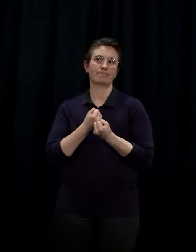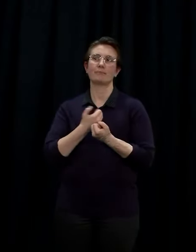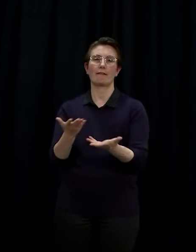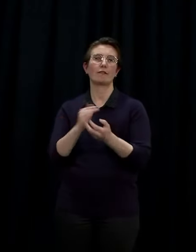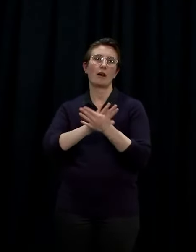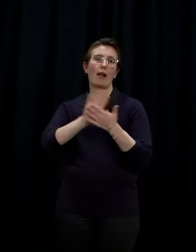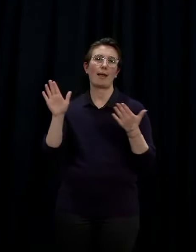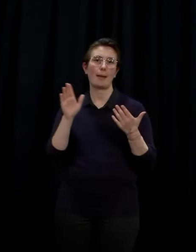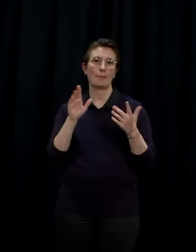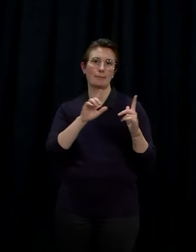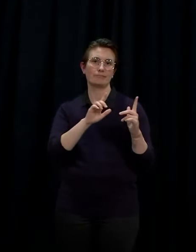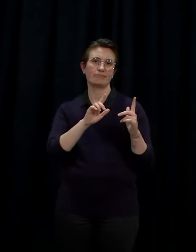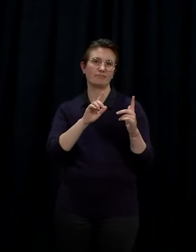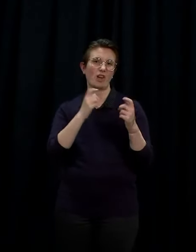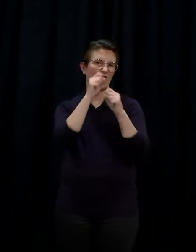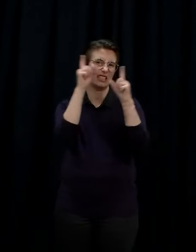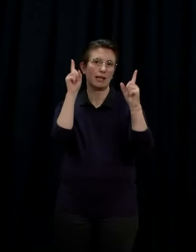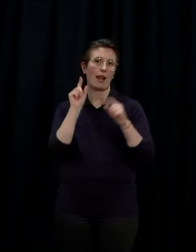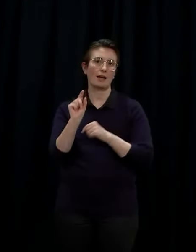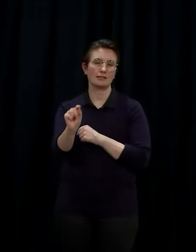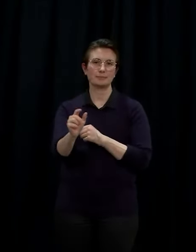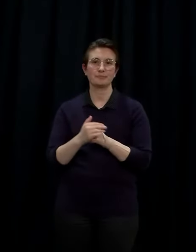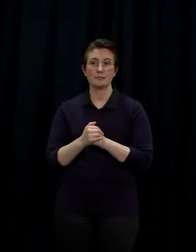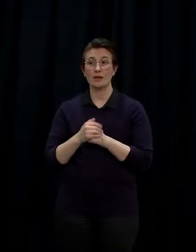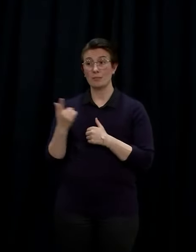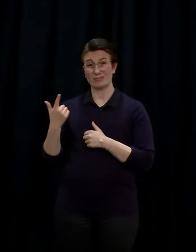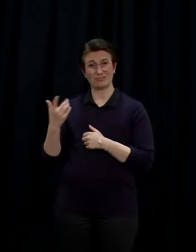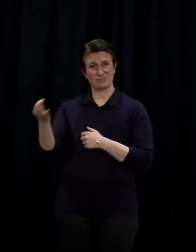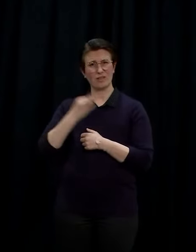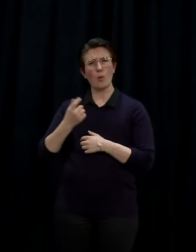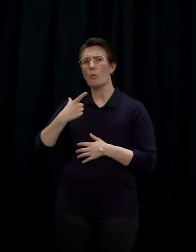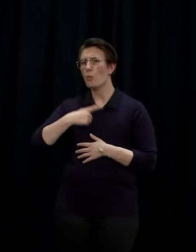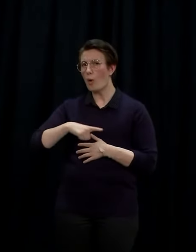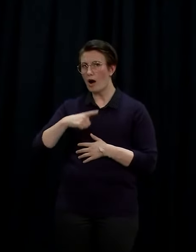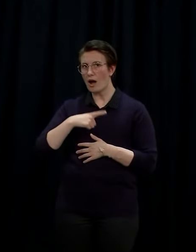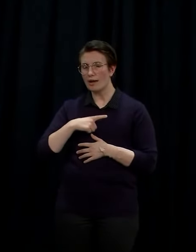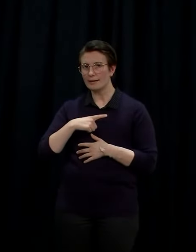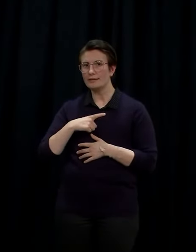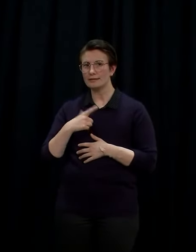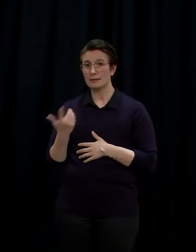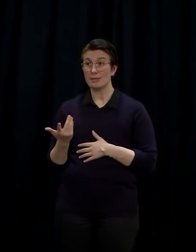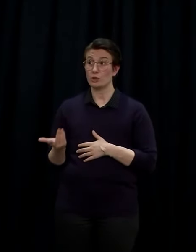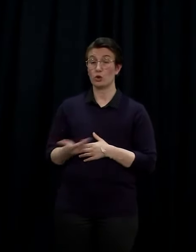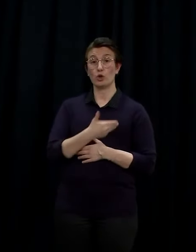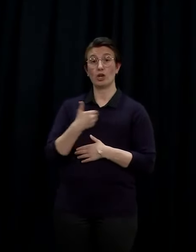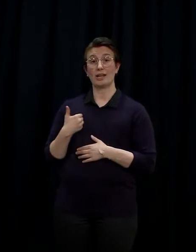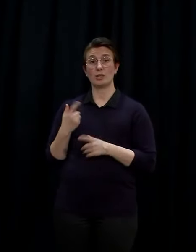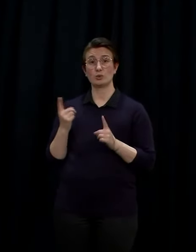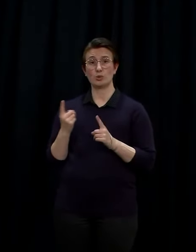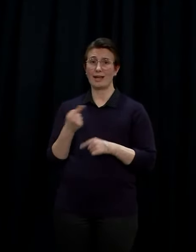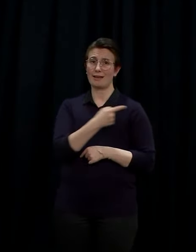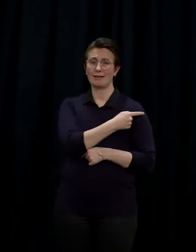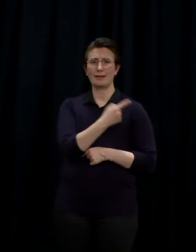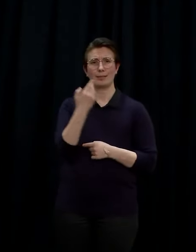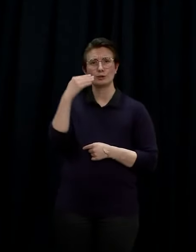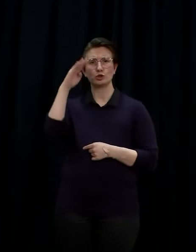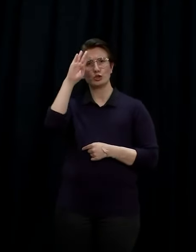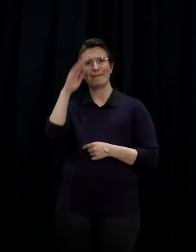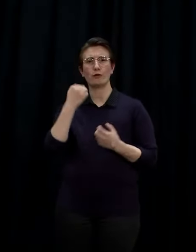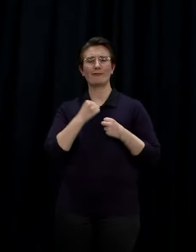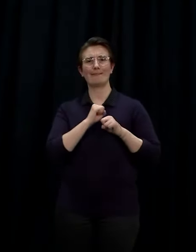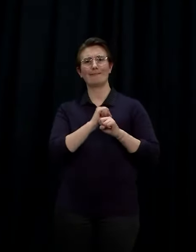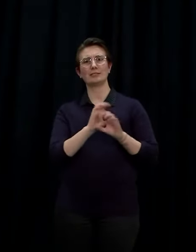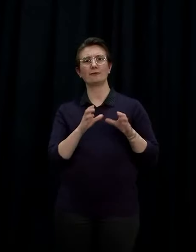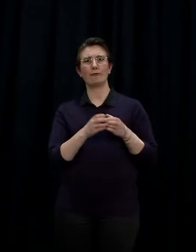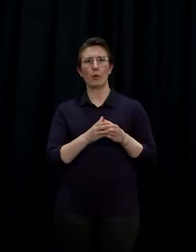the Chief of Defence stand before you today and talk about the extraordinary measures that were taken to try and find people. Literally